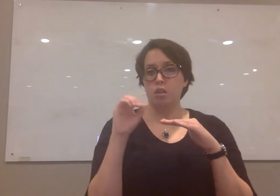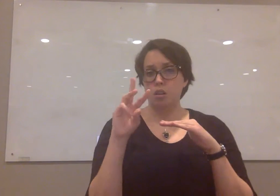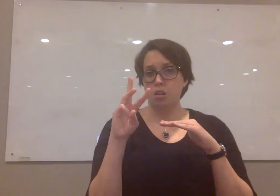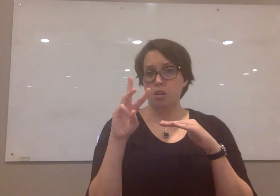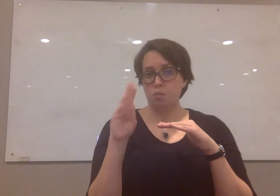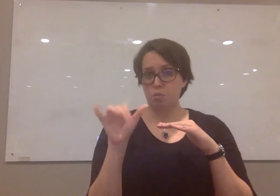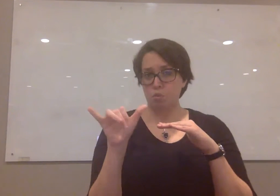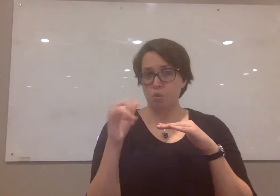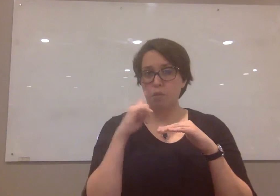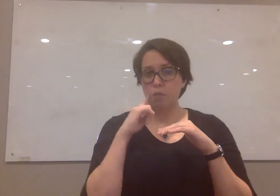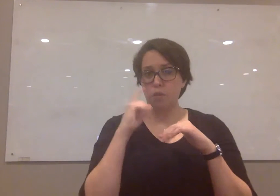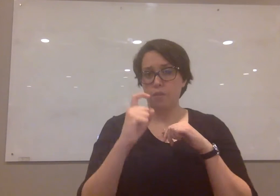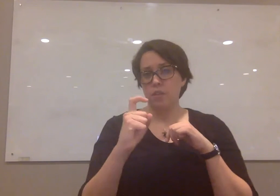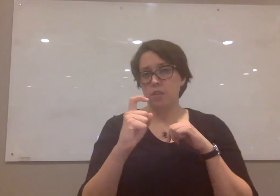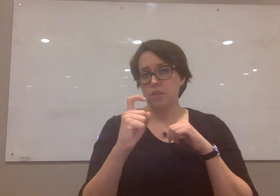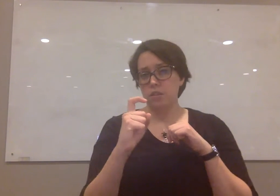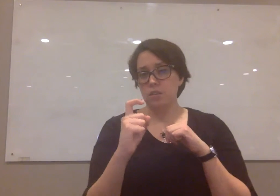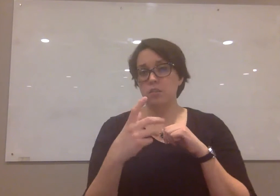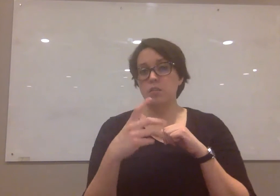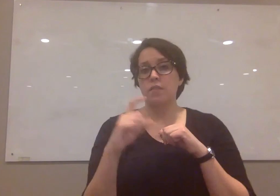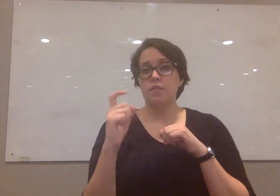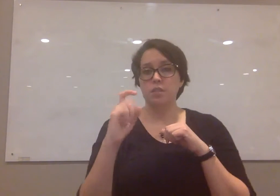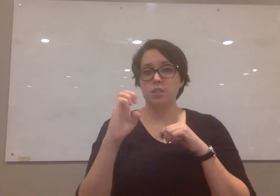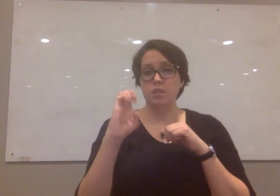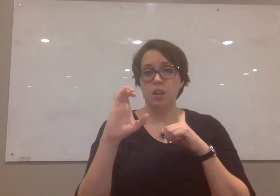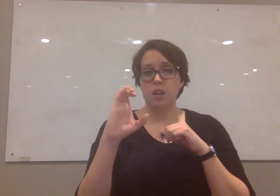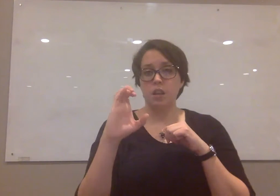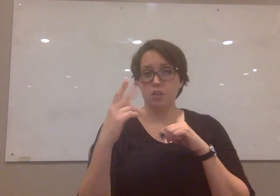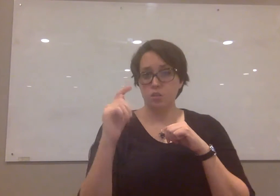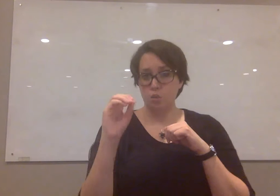Phoenix itself. So for Phoenix Ecto and Ecto itself, it would use Poolboy, you're right.